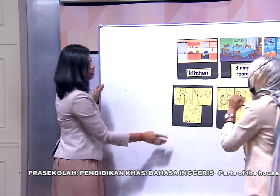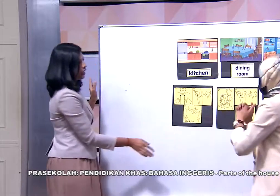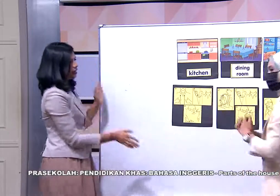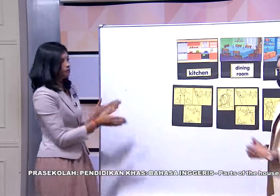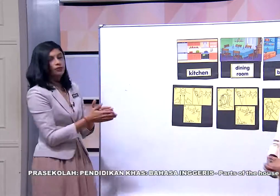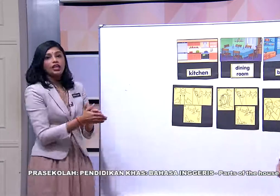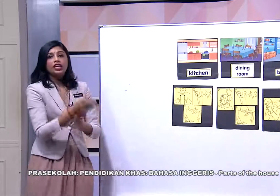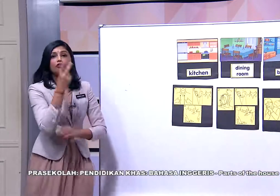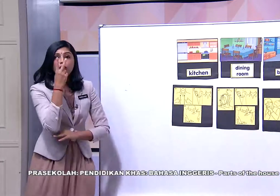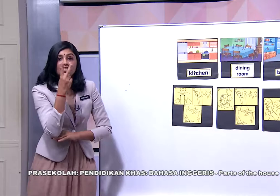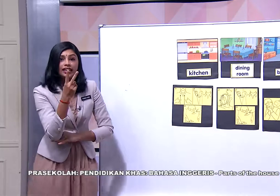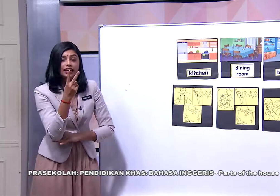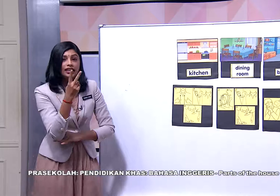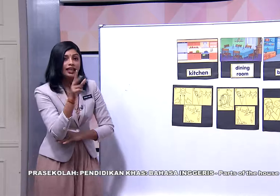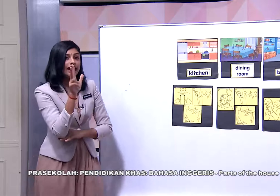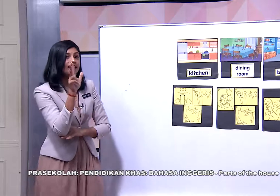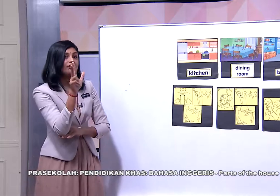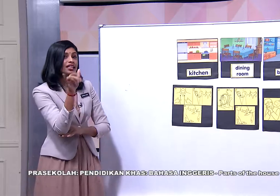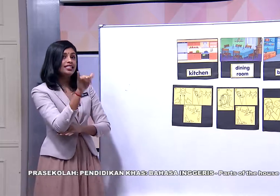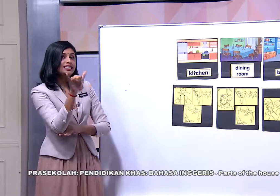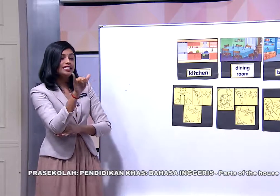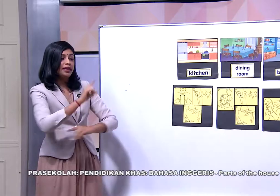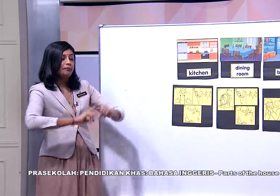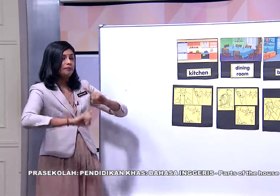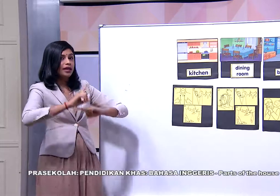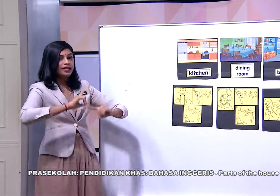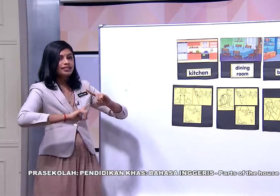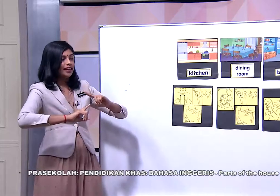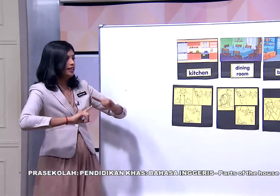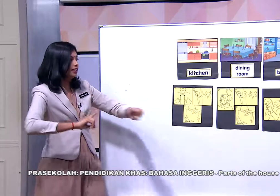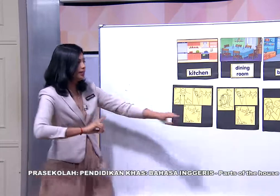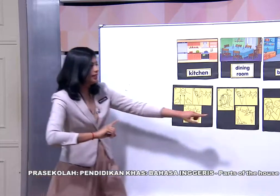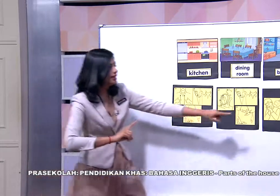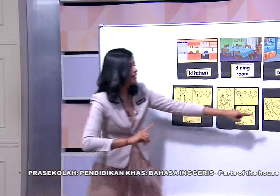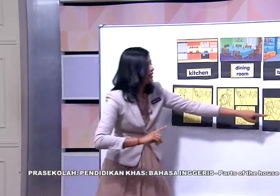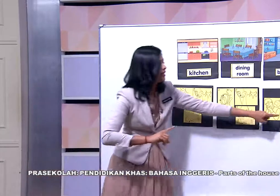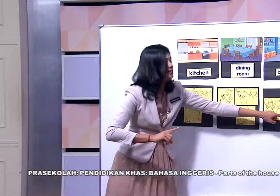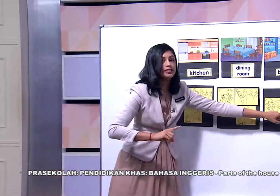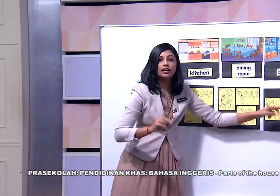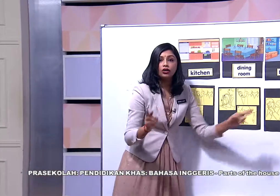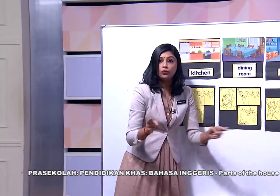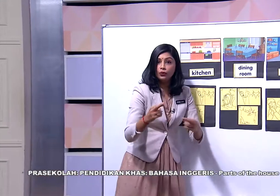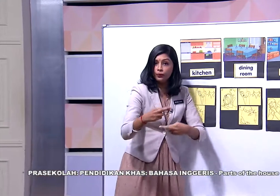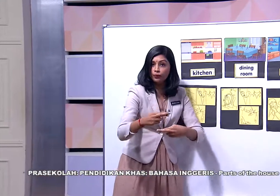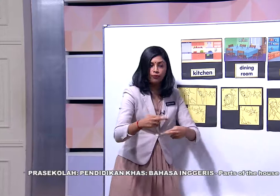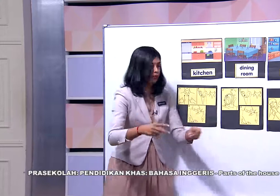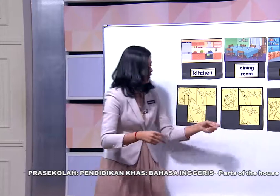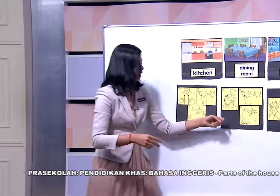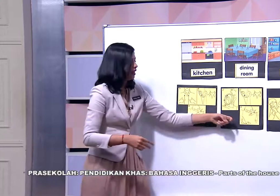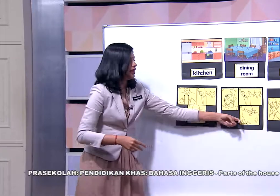Okay. If we see there are three same sign here. This is a room.